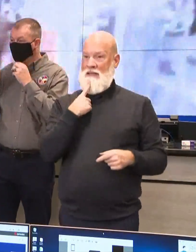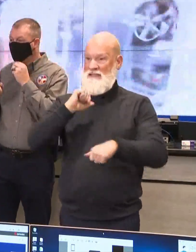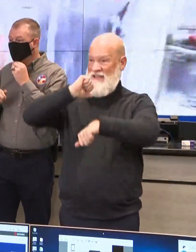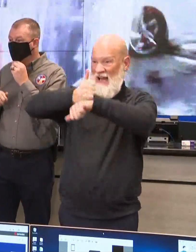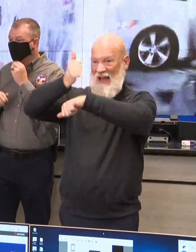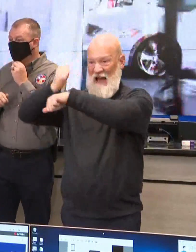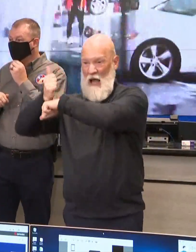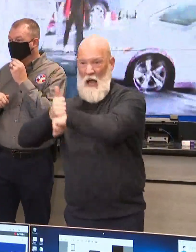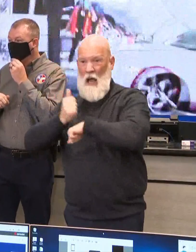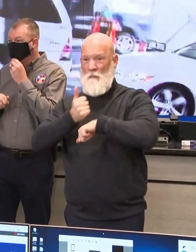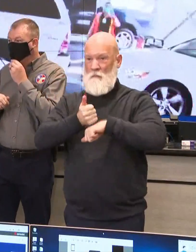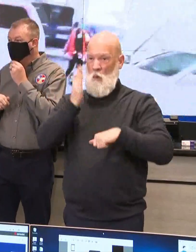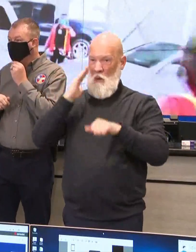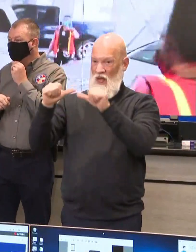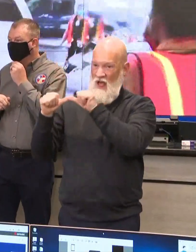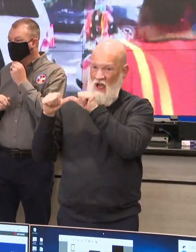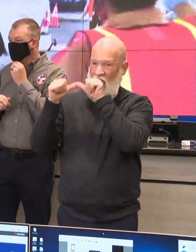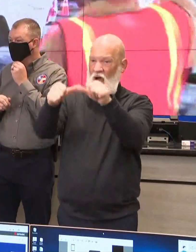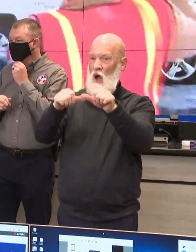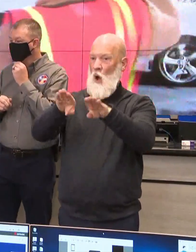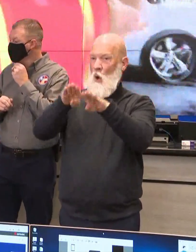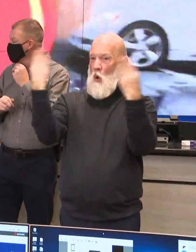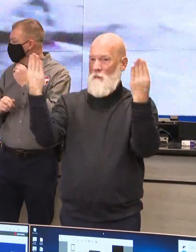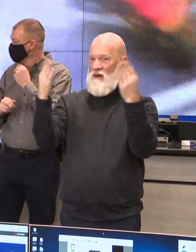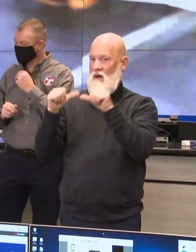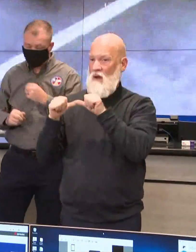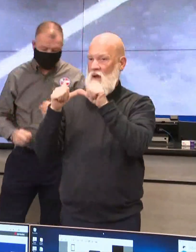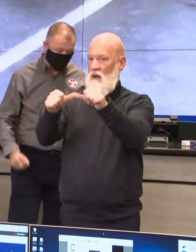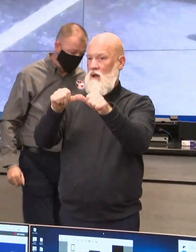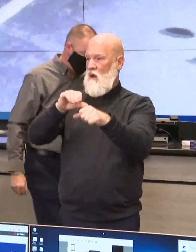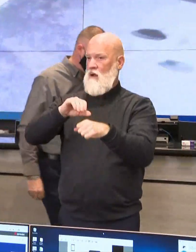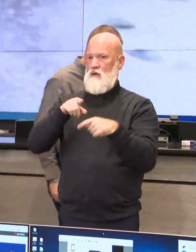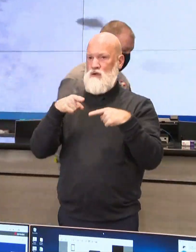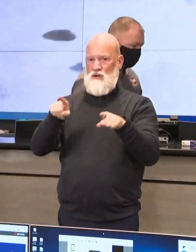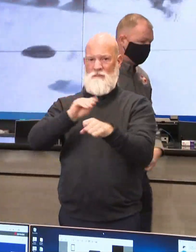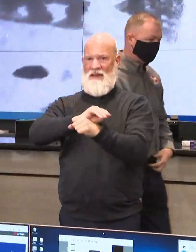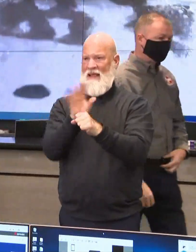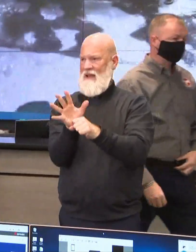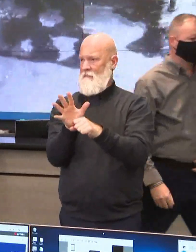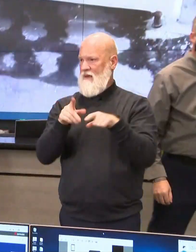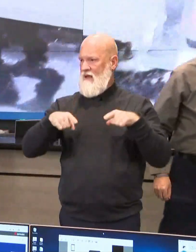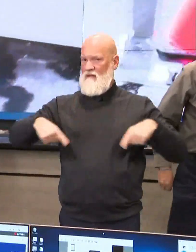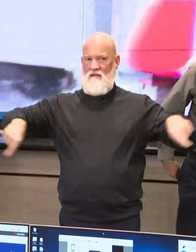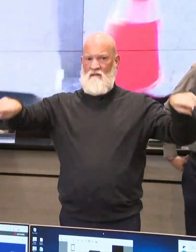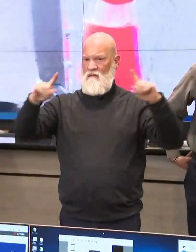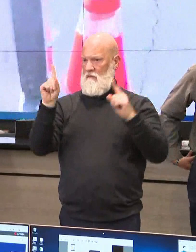or is this something just happening temporarily right now? Well,